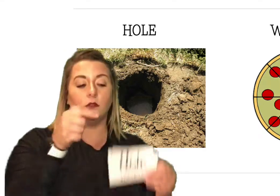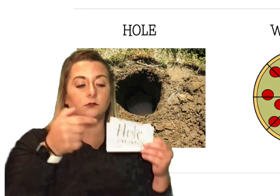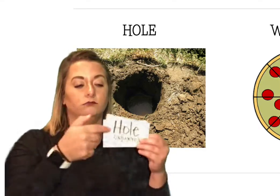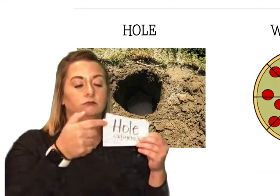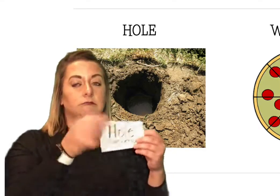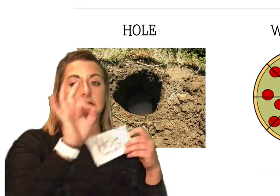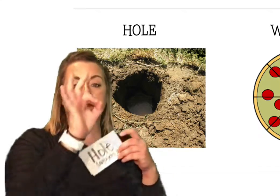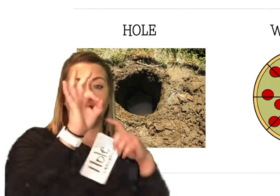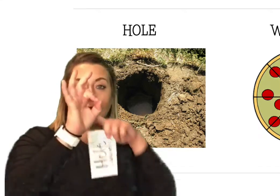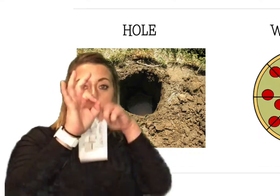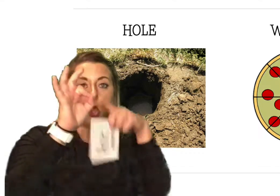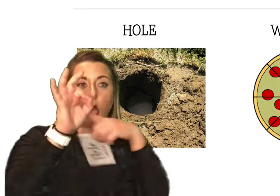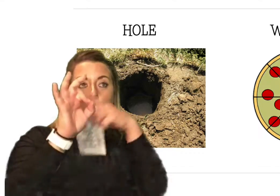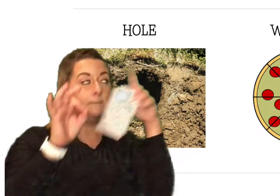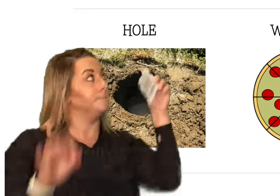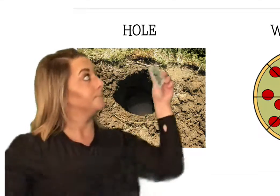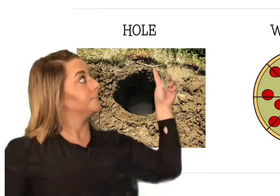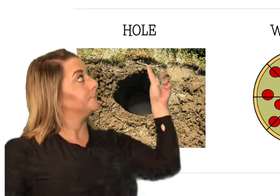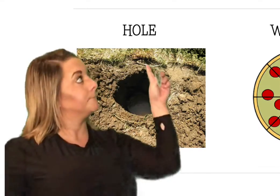Whole,